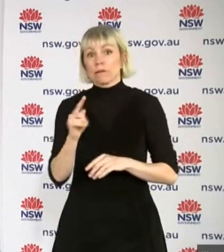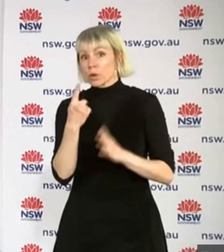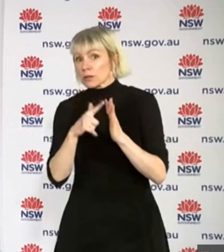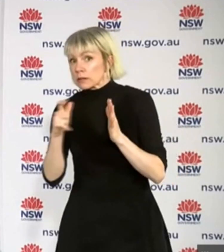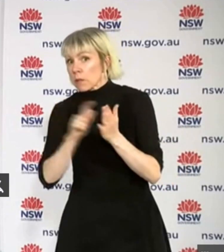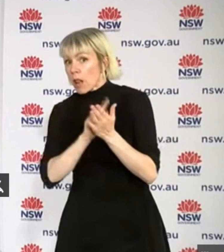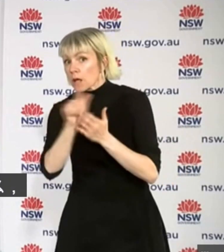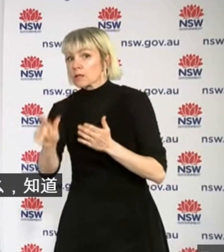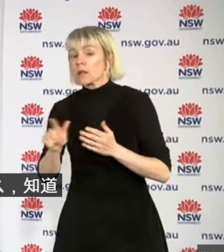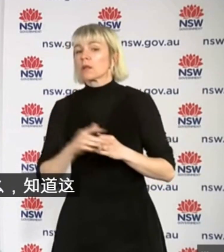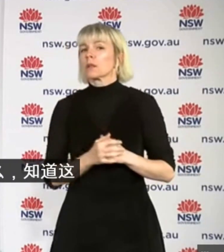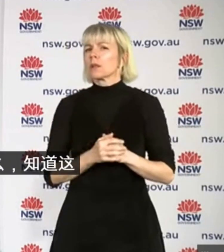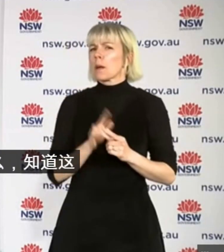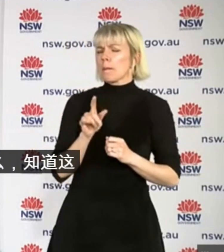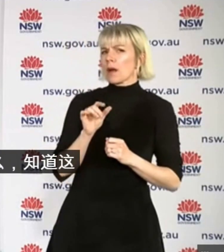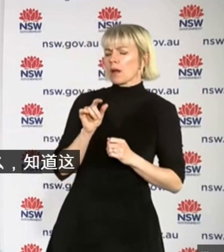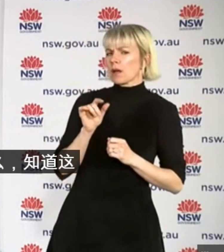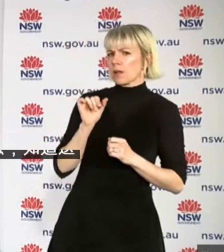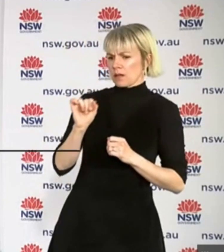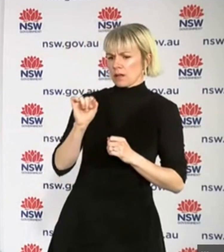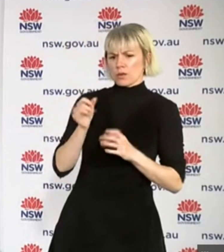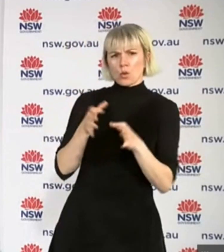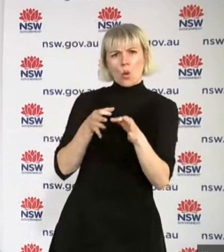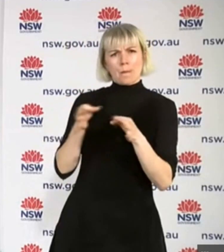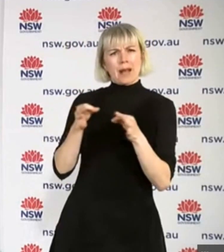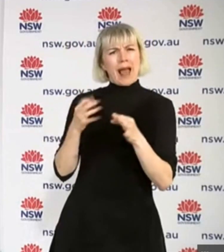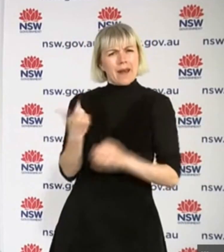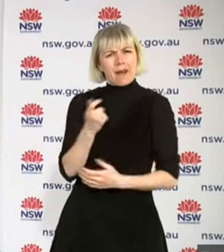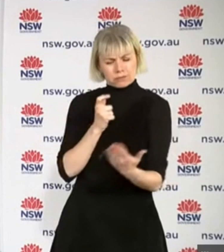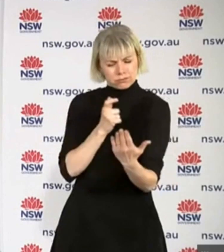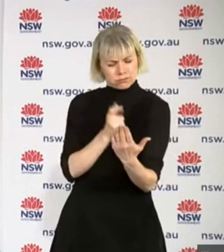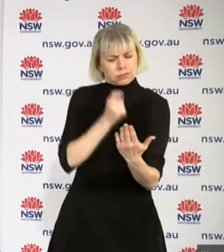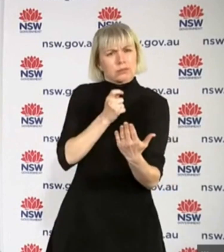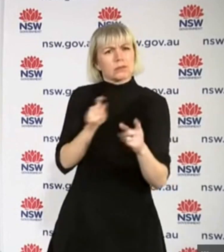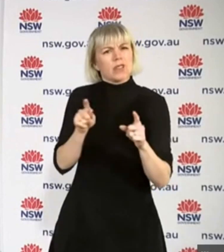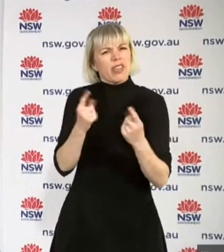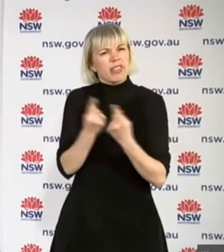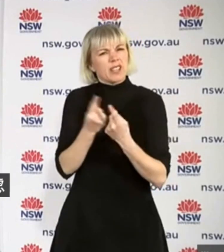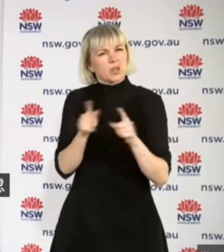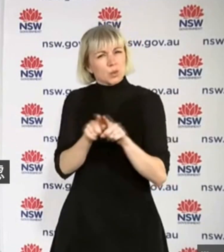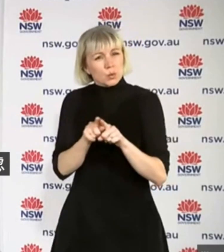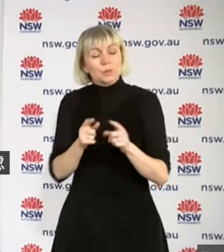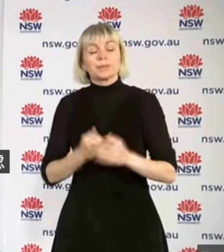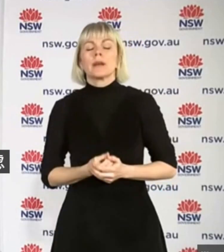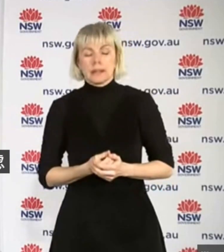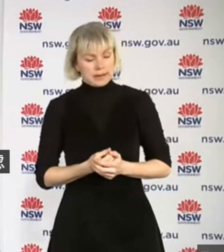for TTIQ, knowing that that's an important part of the Doherty report? That's a good question, and that's why we're considering